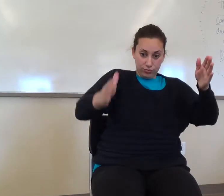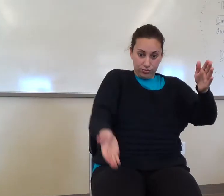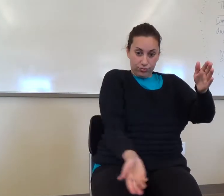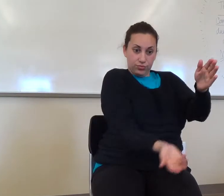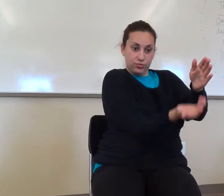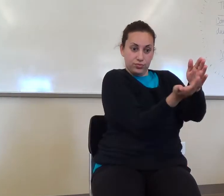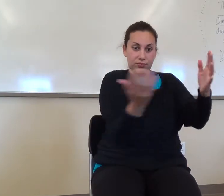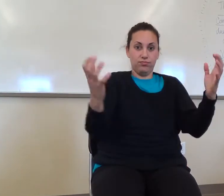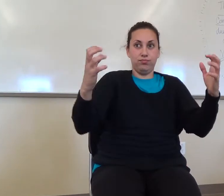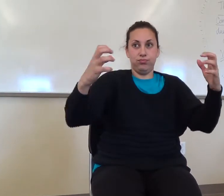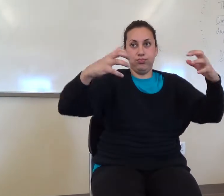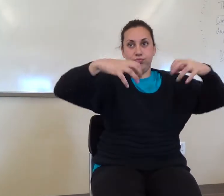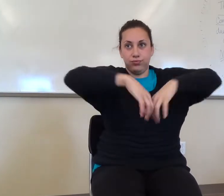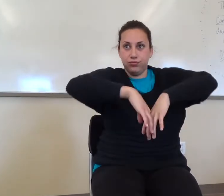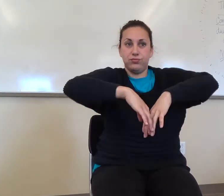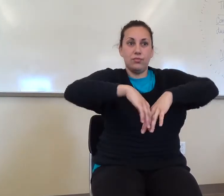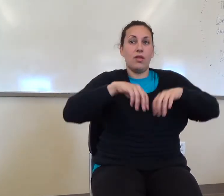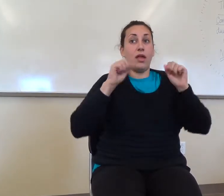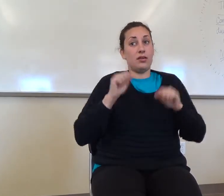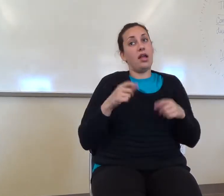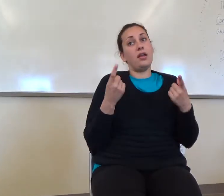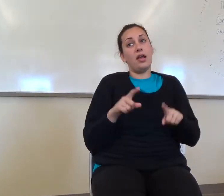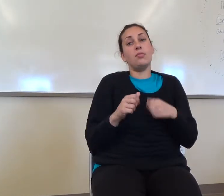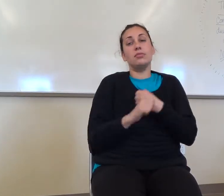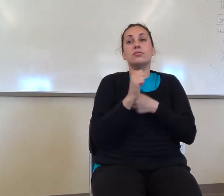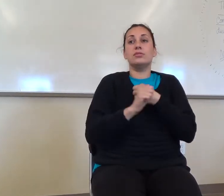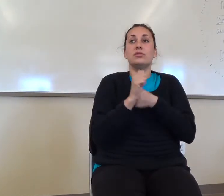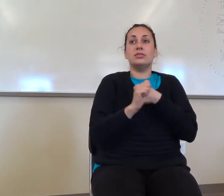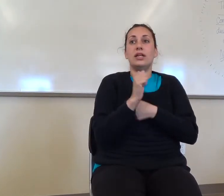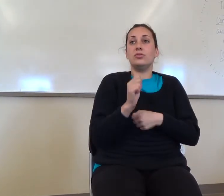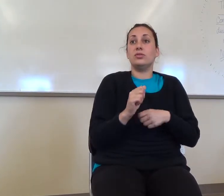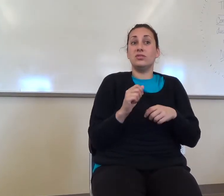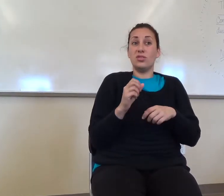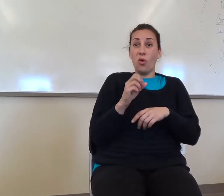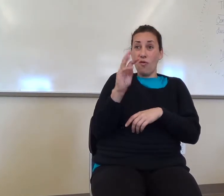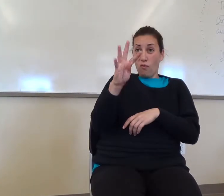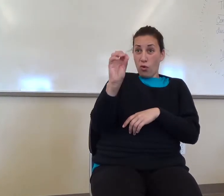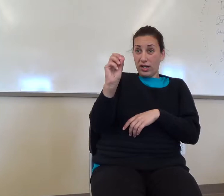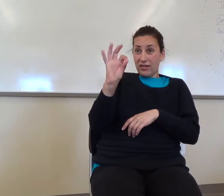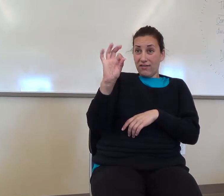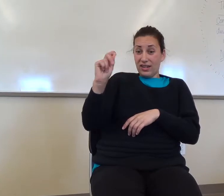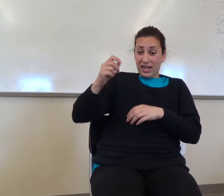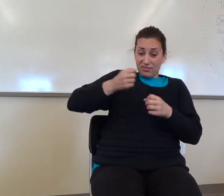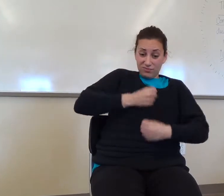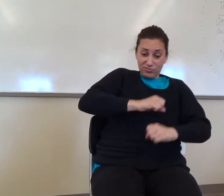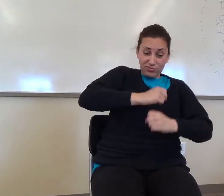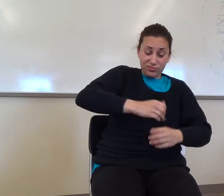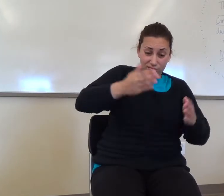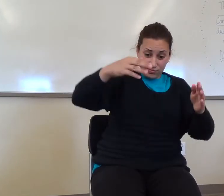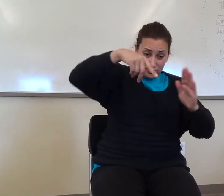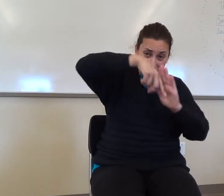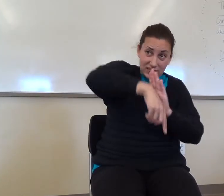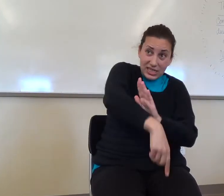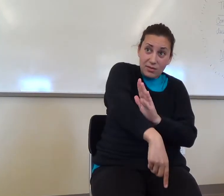down 40 feet in sandy earth, is a reference to danger,